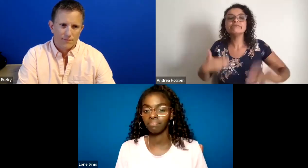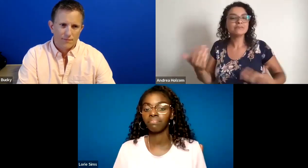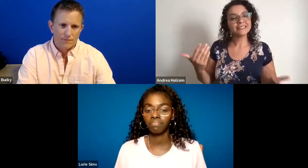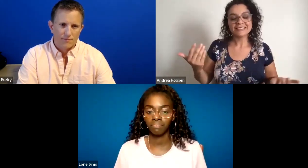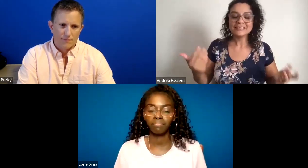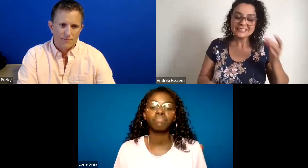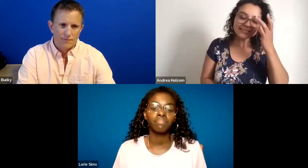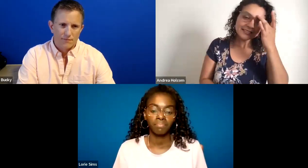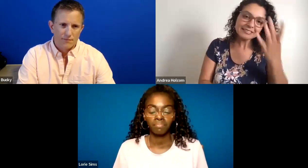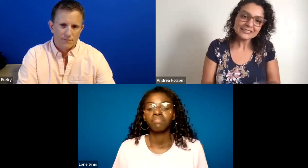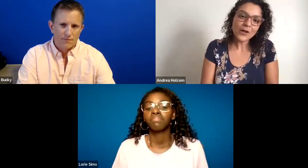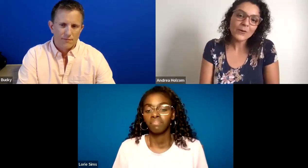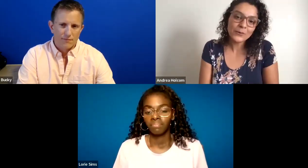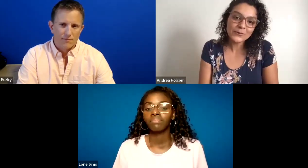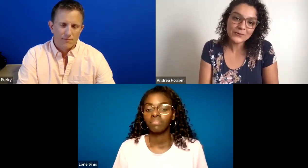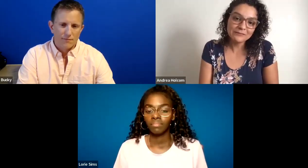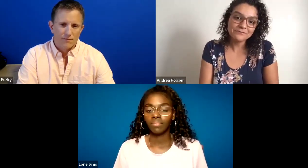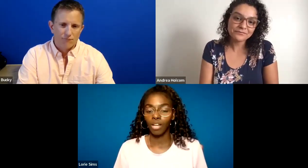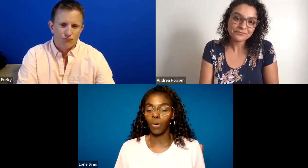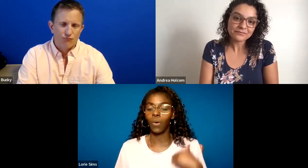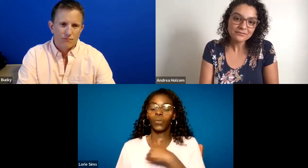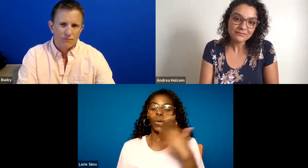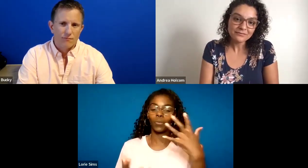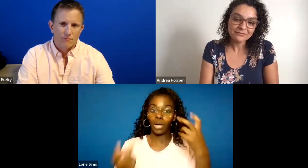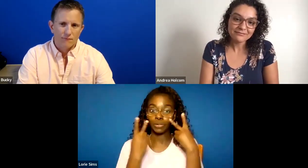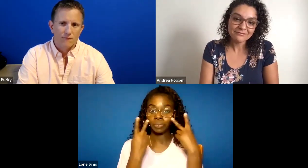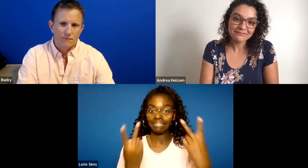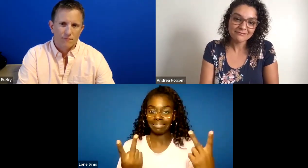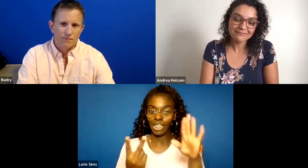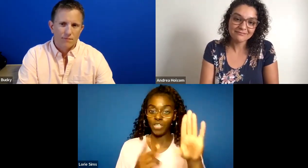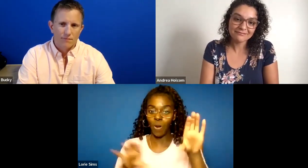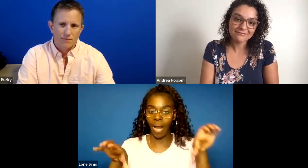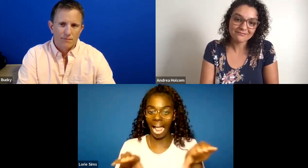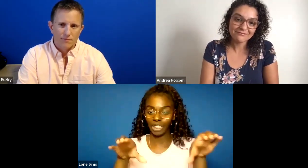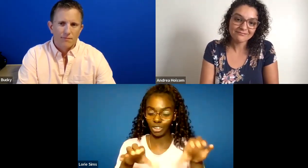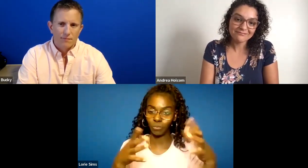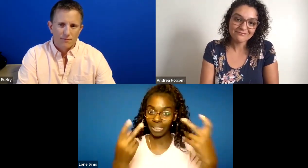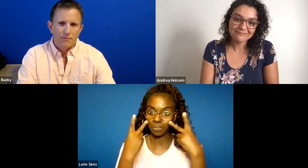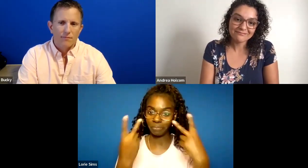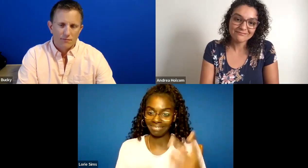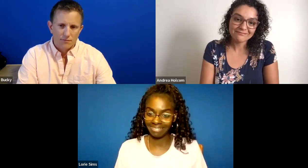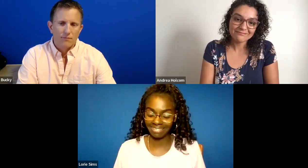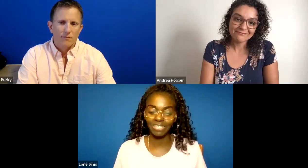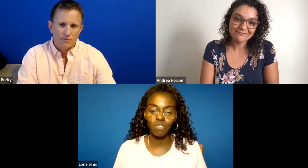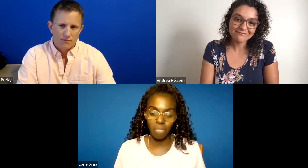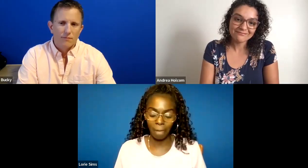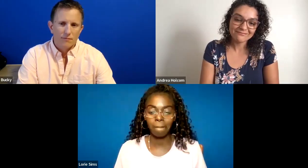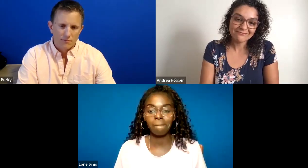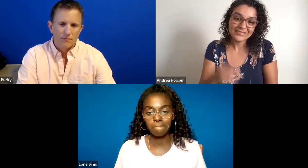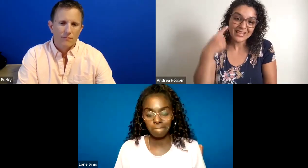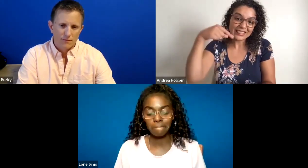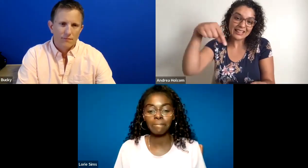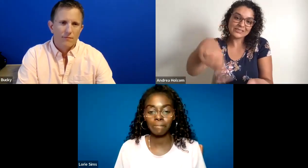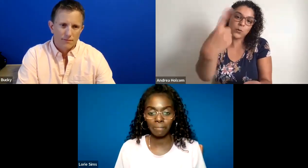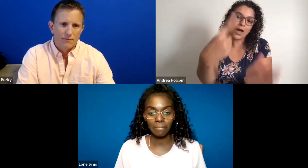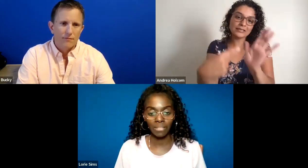you just talking, or are you walking the walk as well, so to speak? And that's exactly right. We want to see the